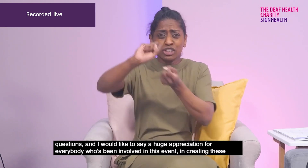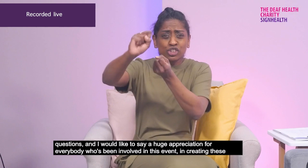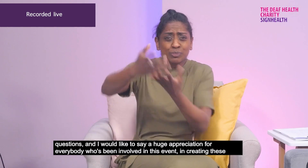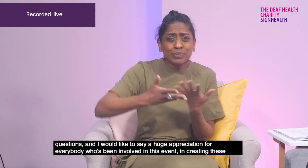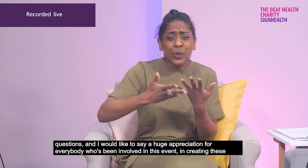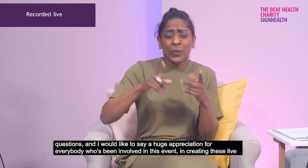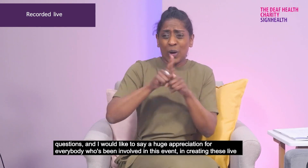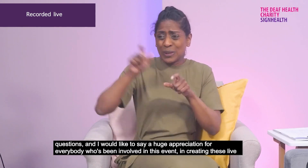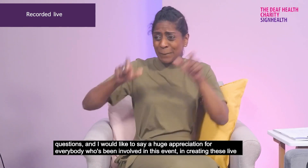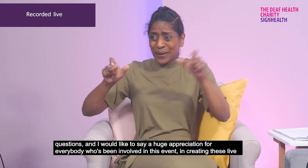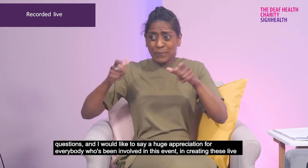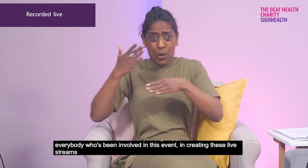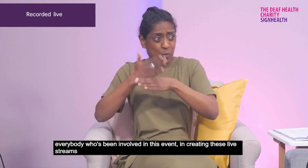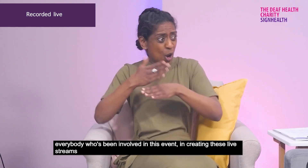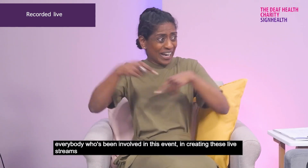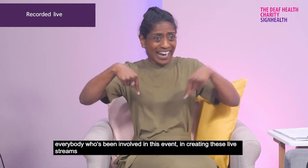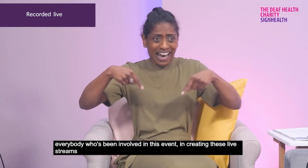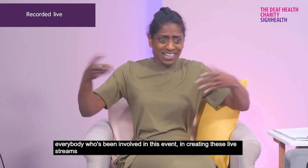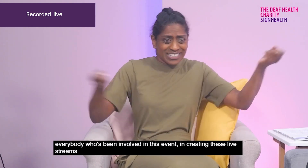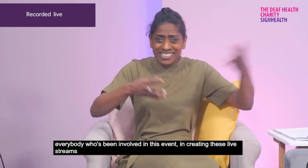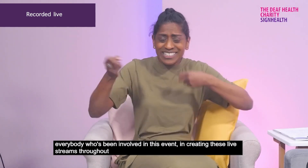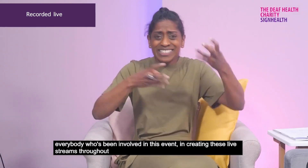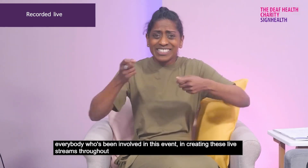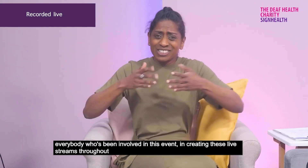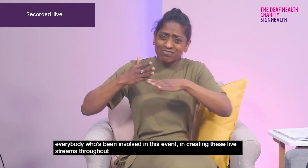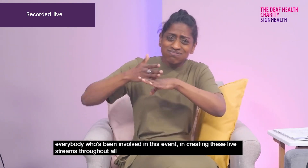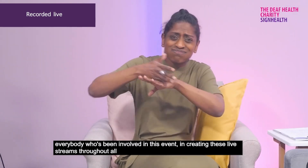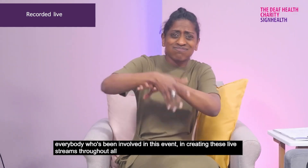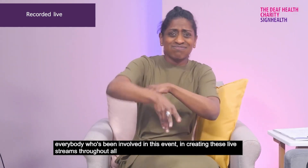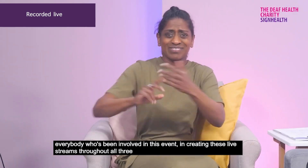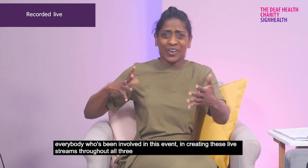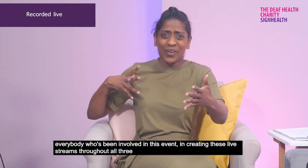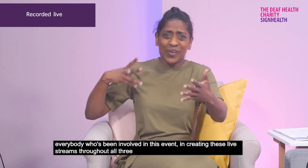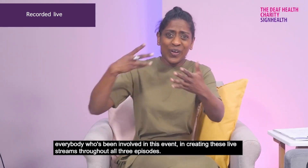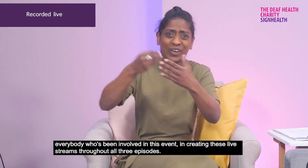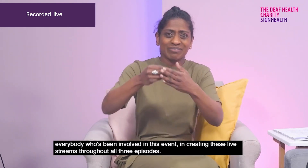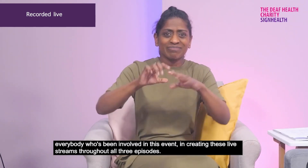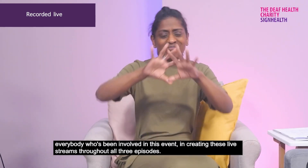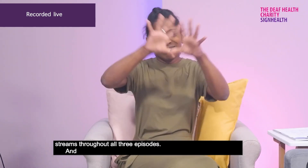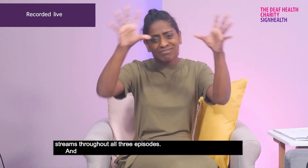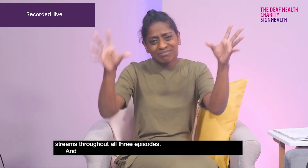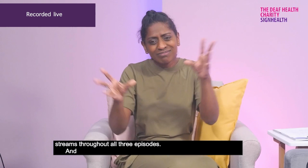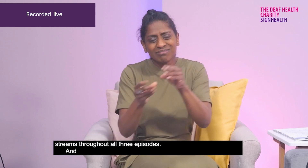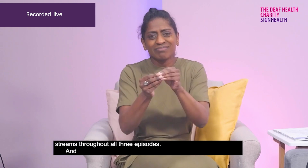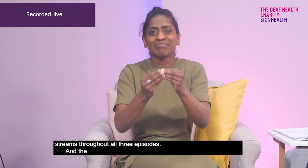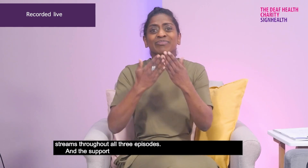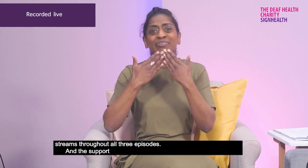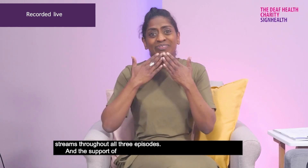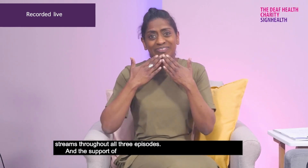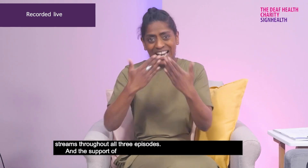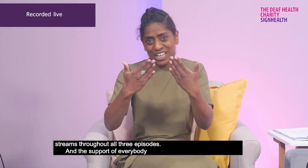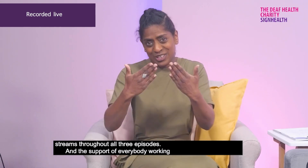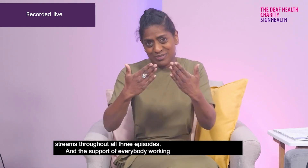episodes. And the support of everybody working here, everybody contributing, has been so valuable. So a big thank